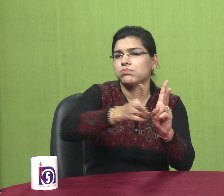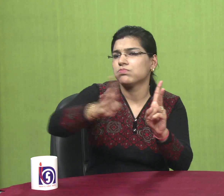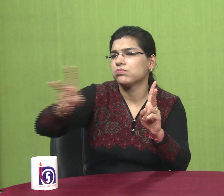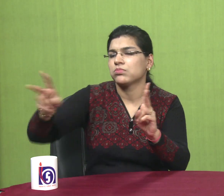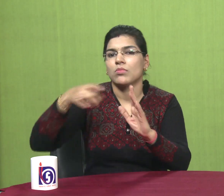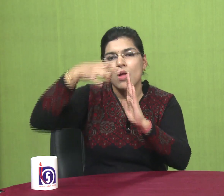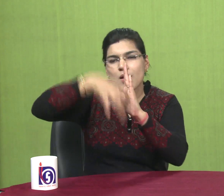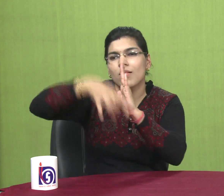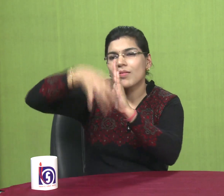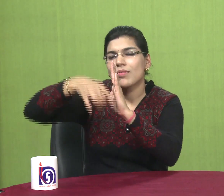can always go through.